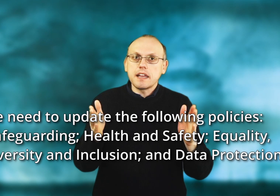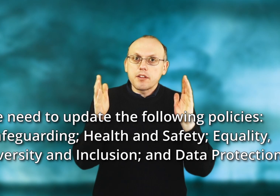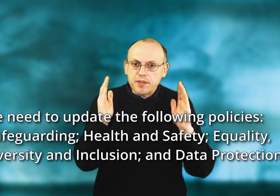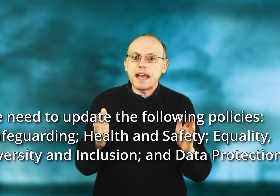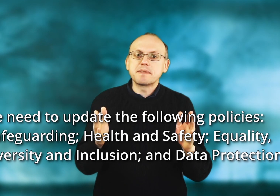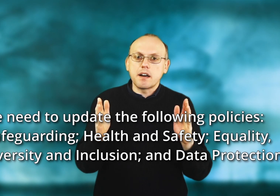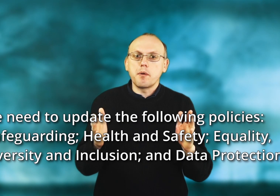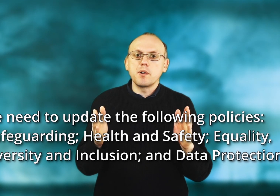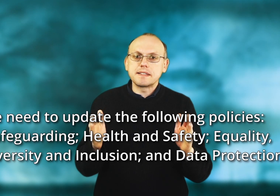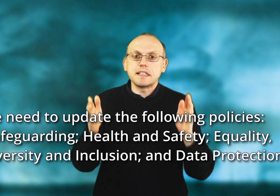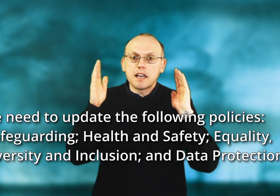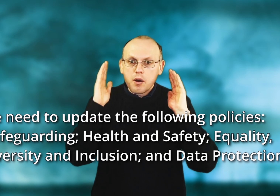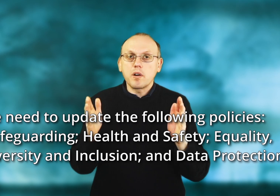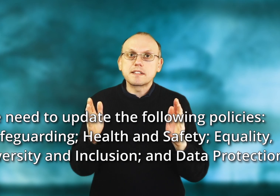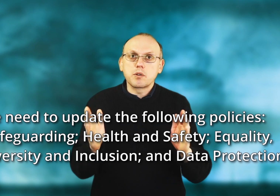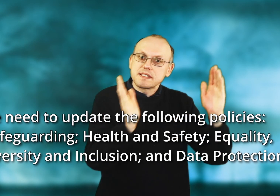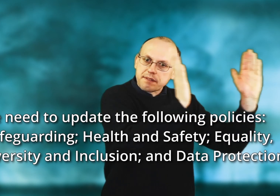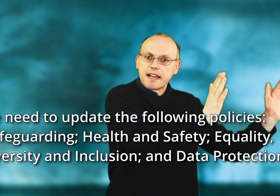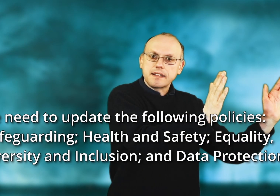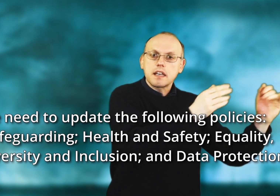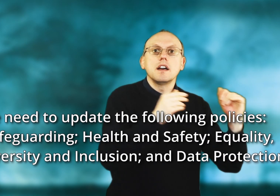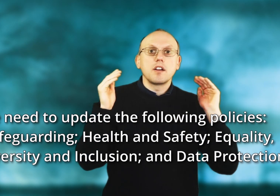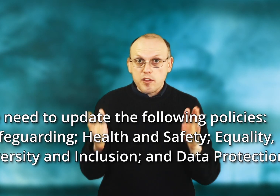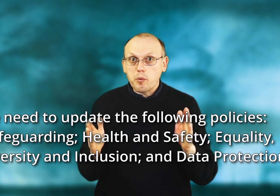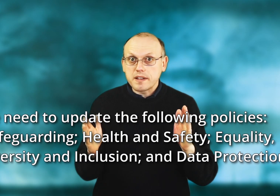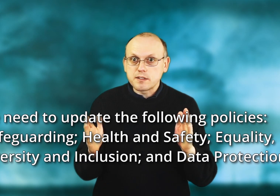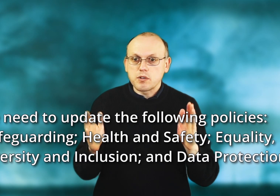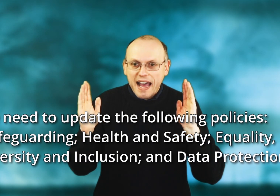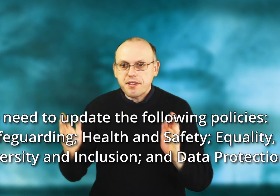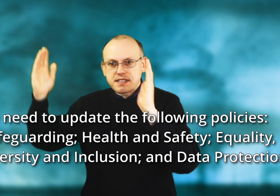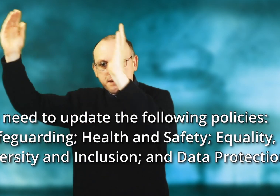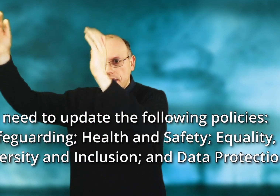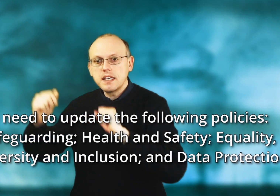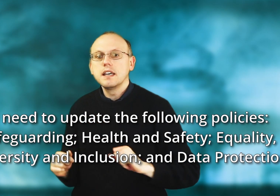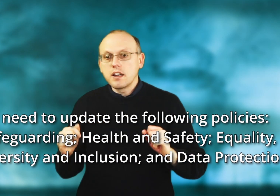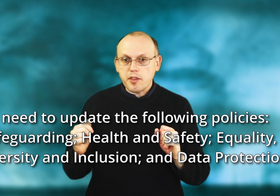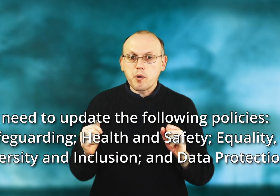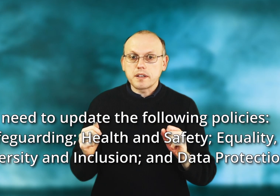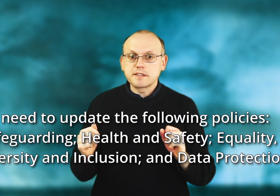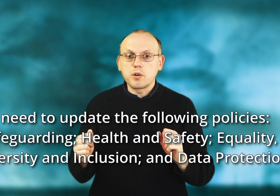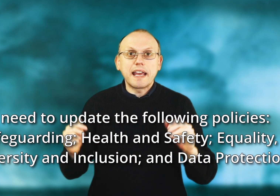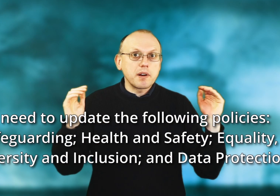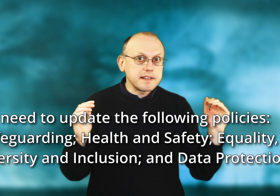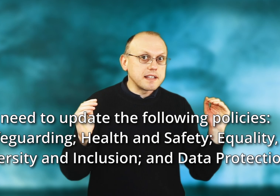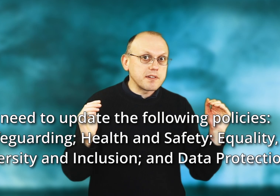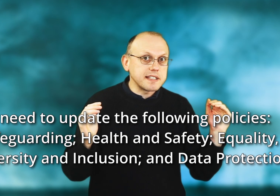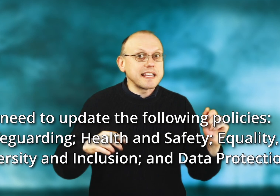the names of our policies. One is called safeguarding, another one is called health and safety, another one is called equality, diversity